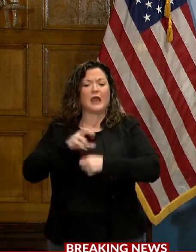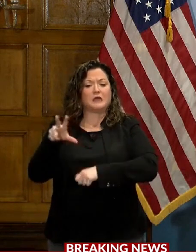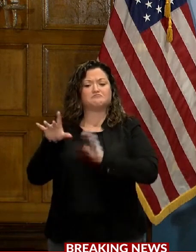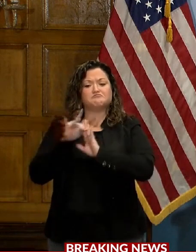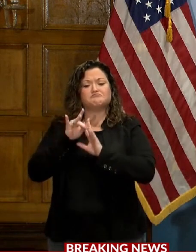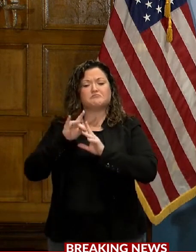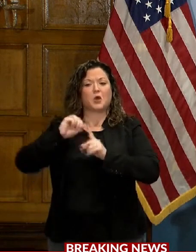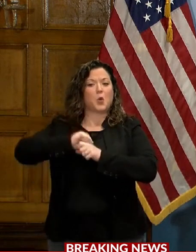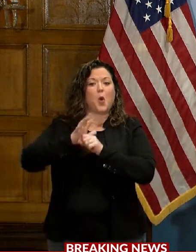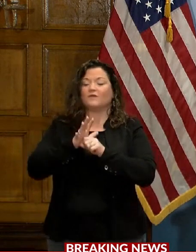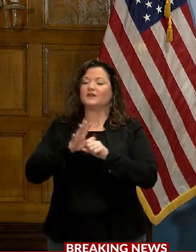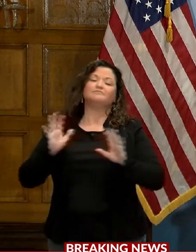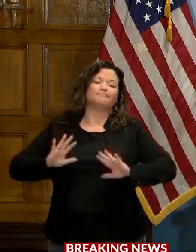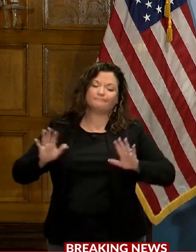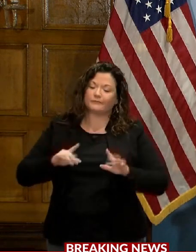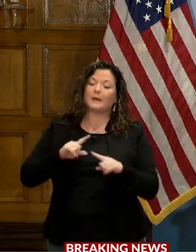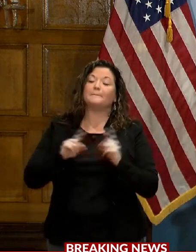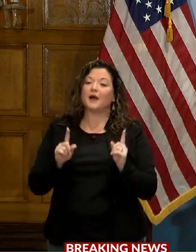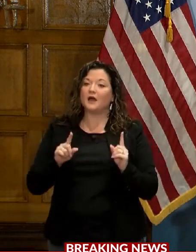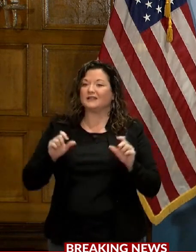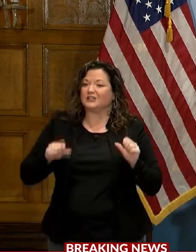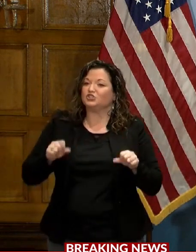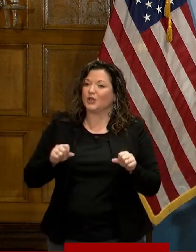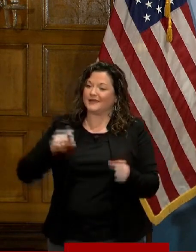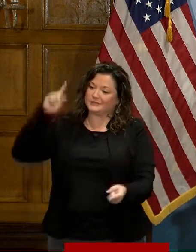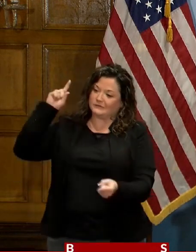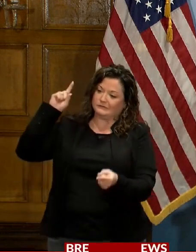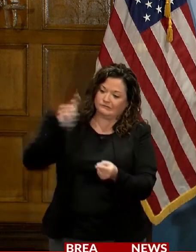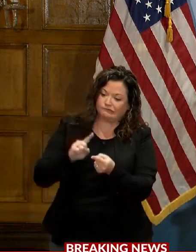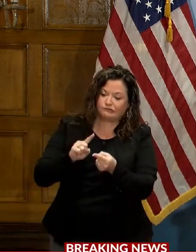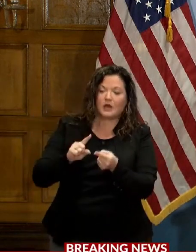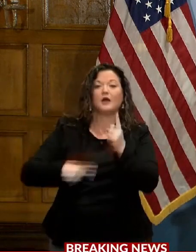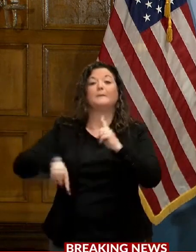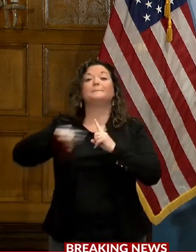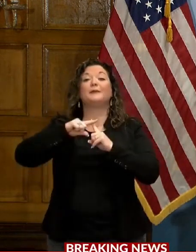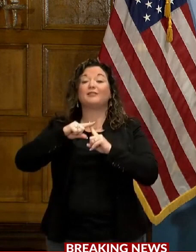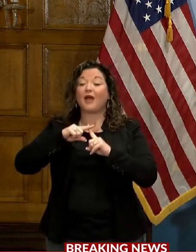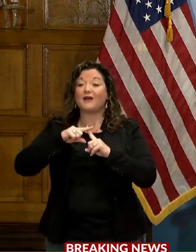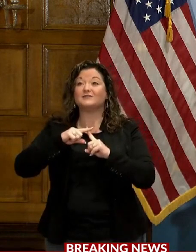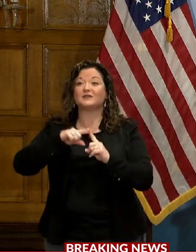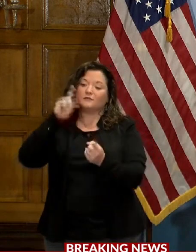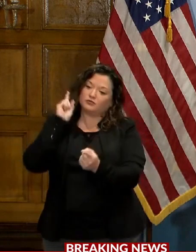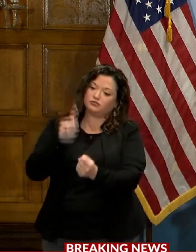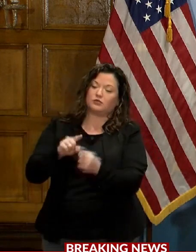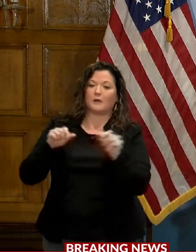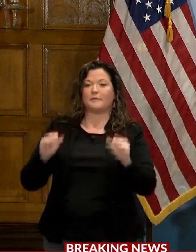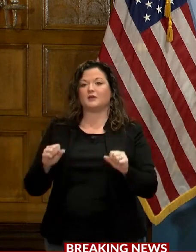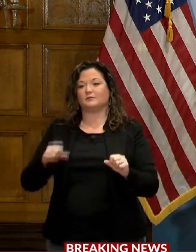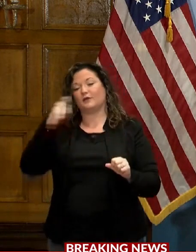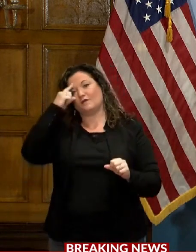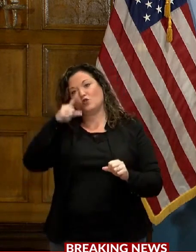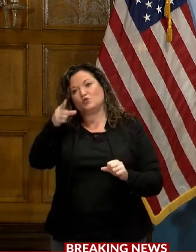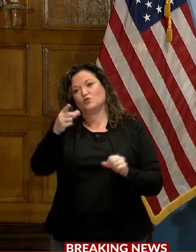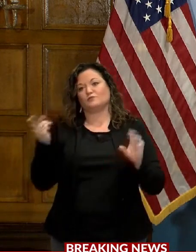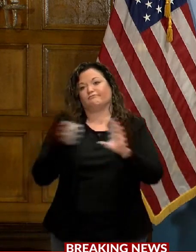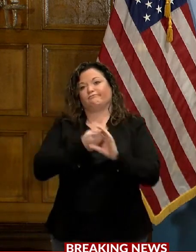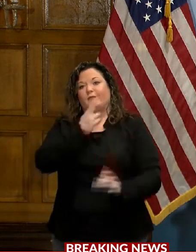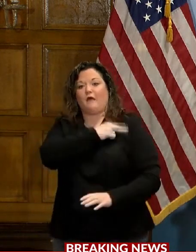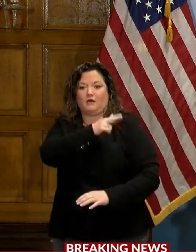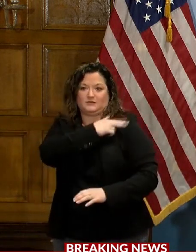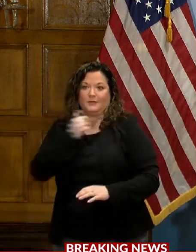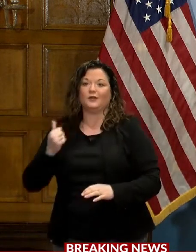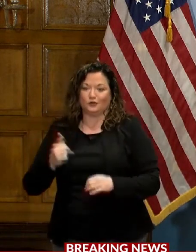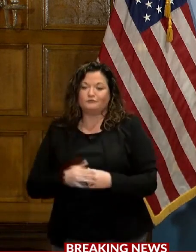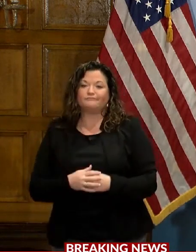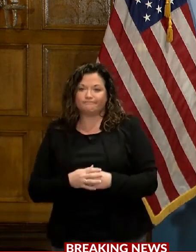does diminish greatly that chance, and it diminishes the chance of hospitalization or